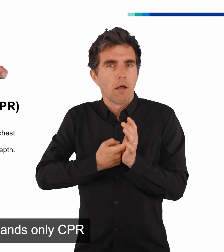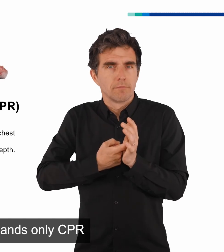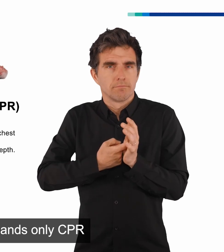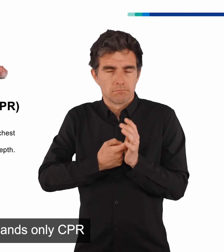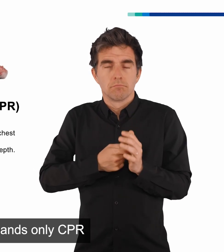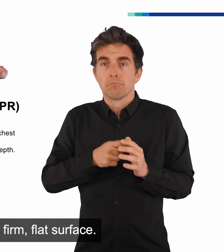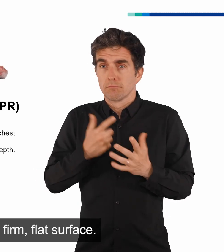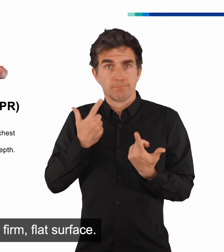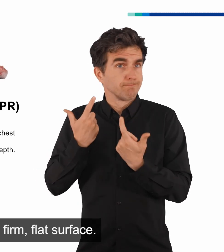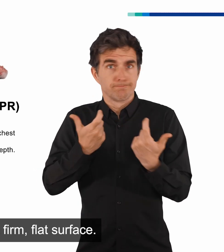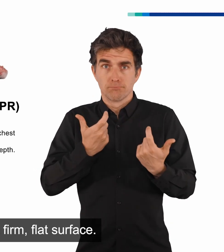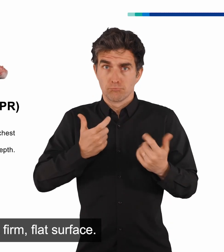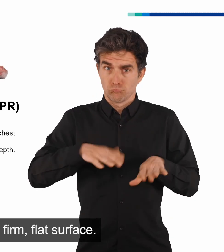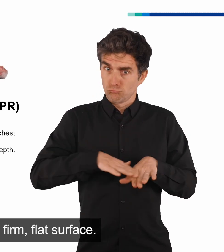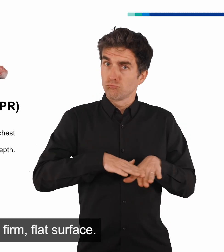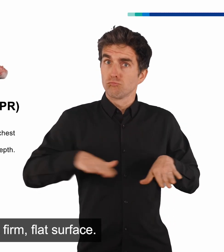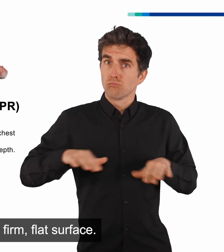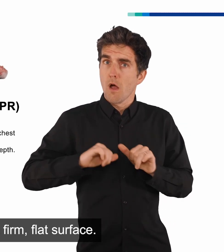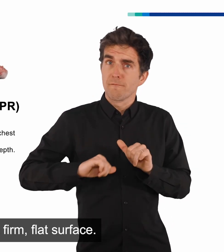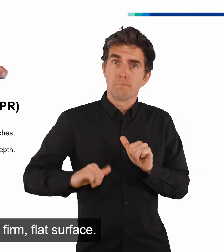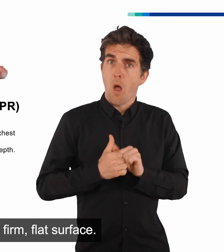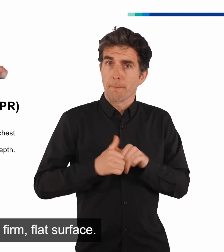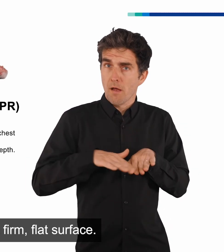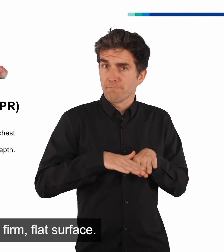Get them on a firm, flat surface.